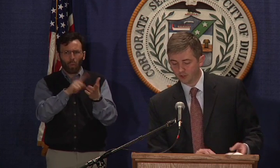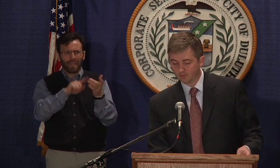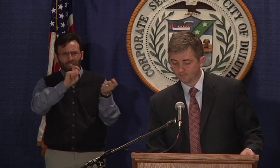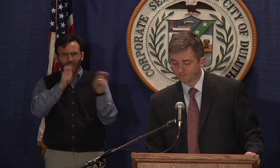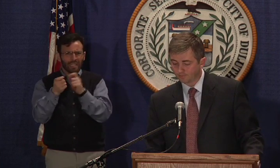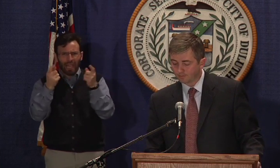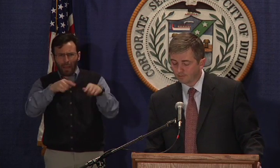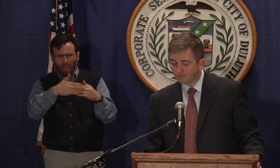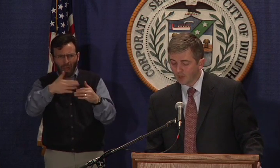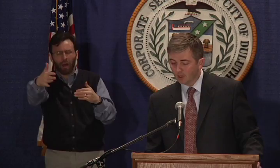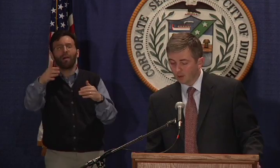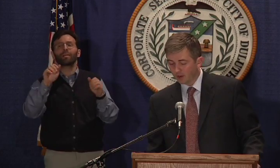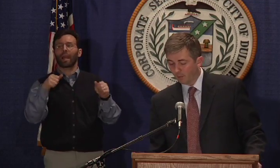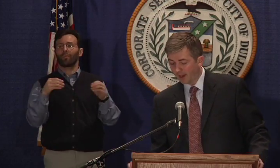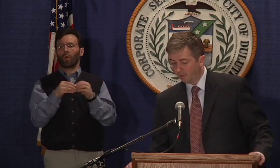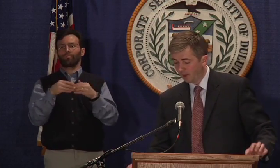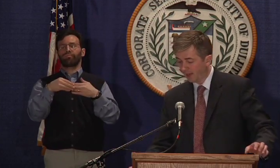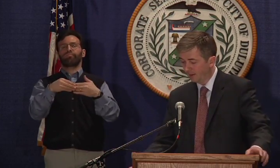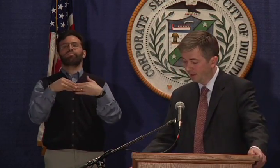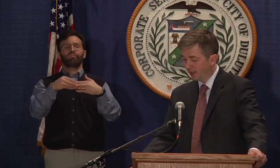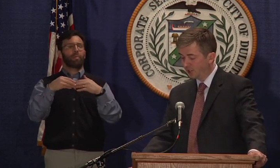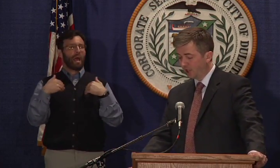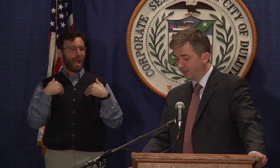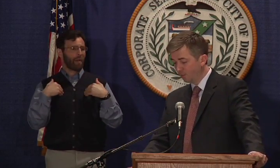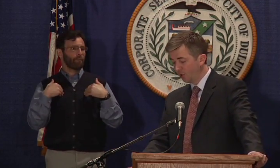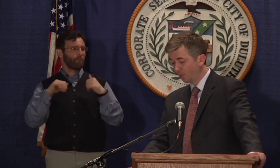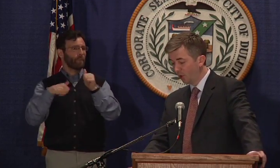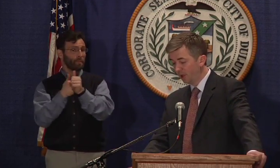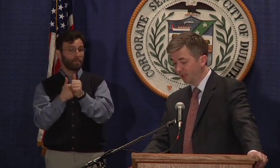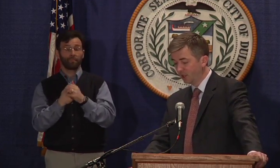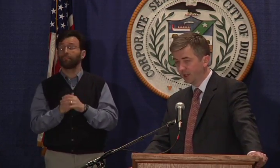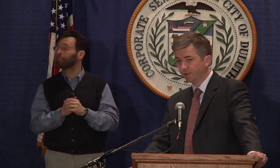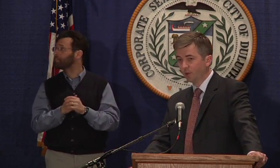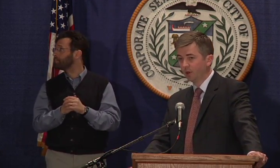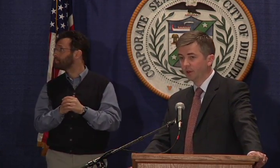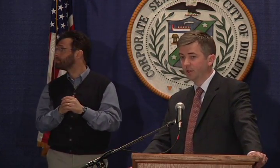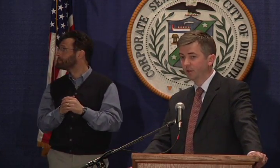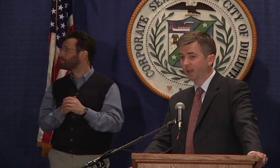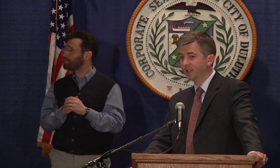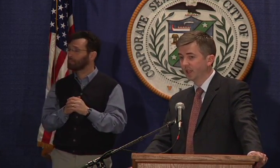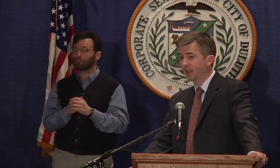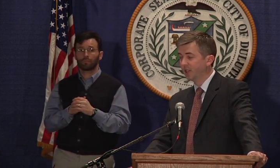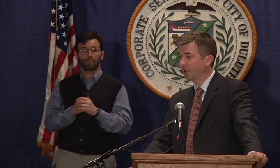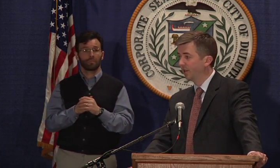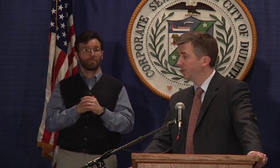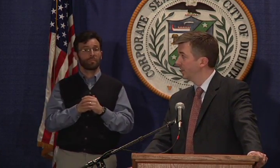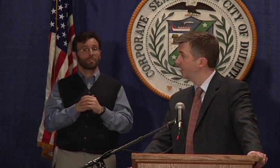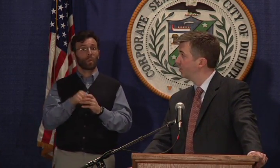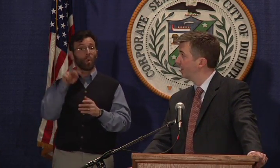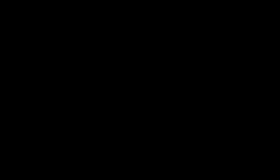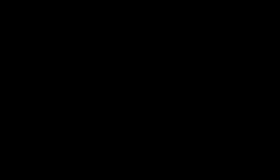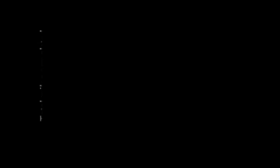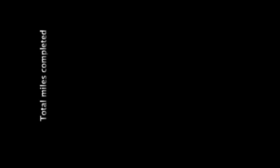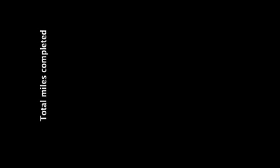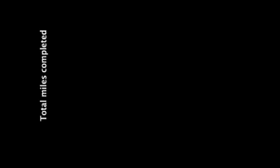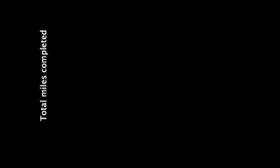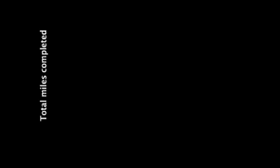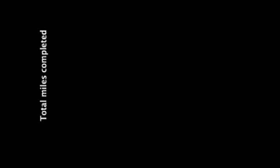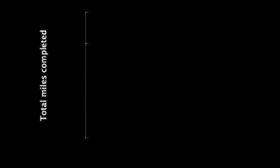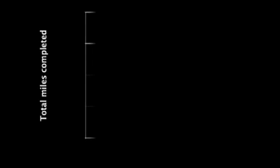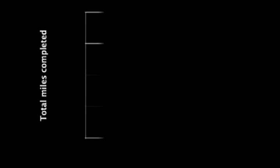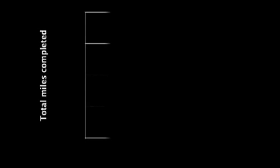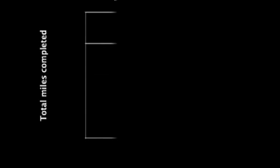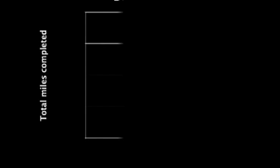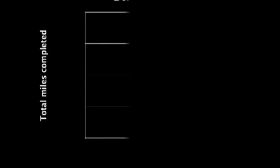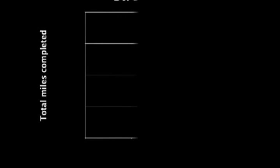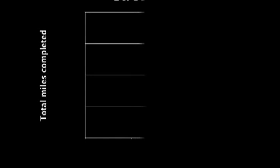of the future. One of my initiatives, most important initiatives, were to address the condition of our city streets. We